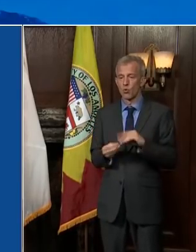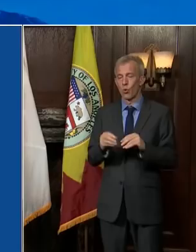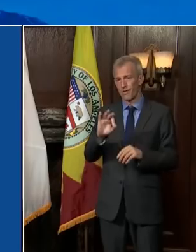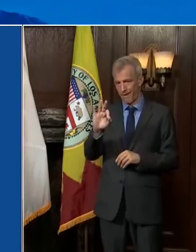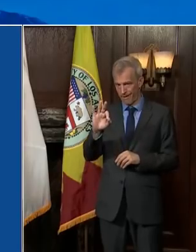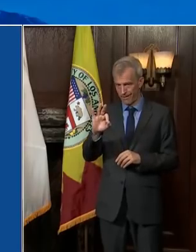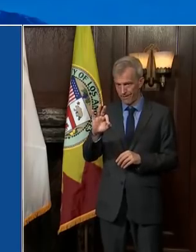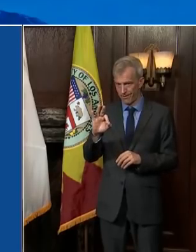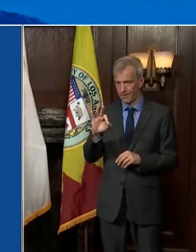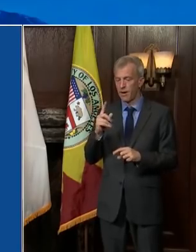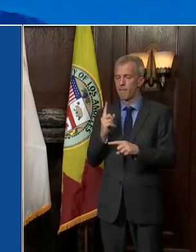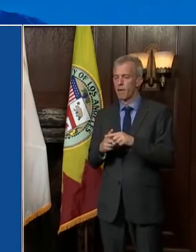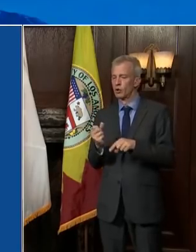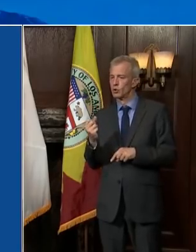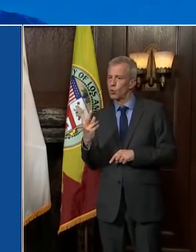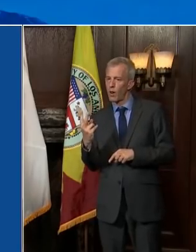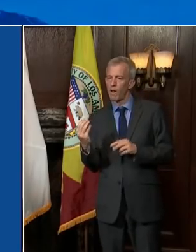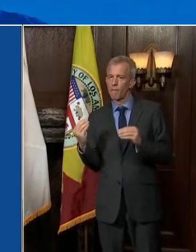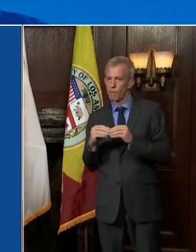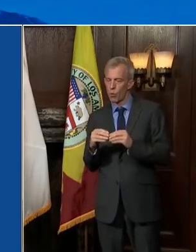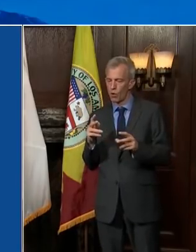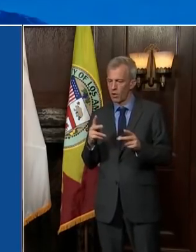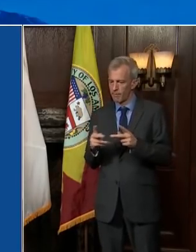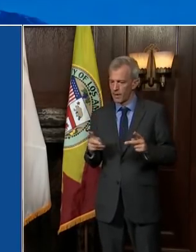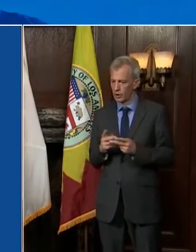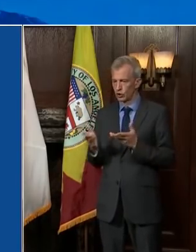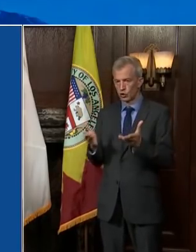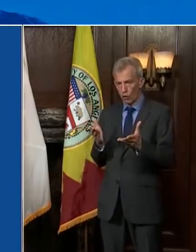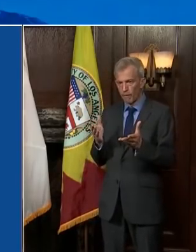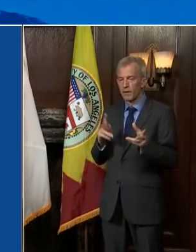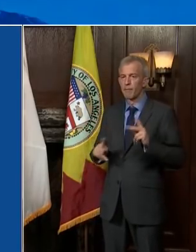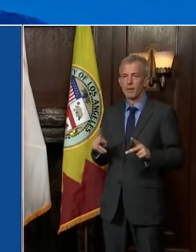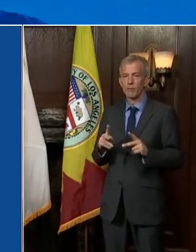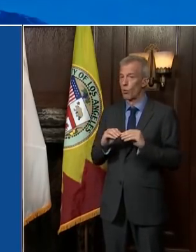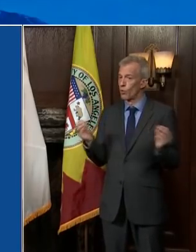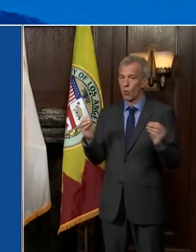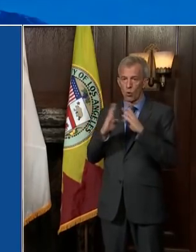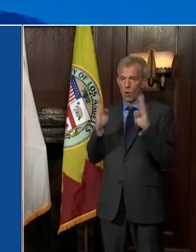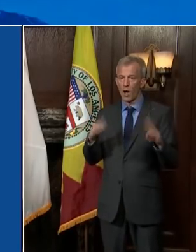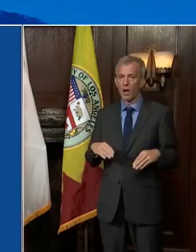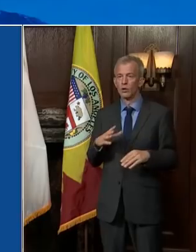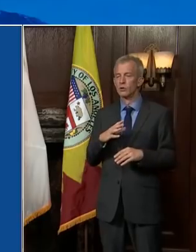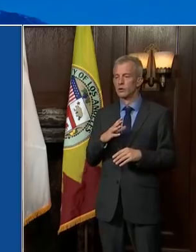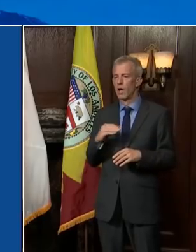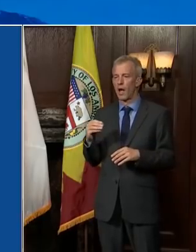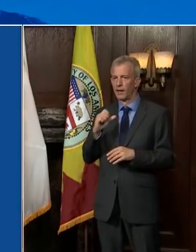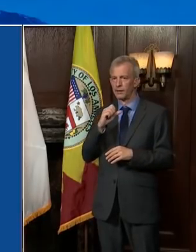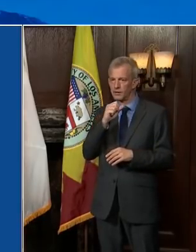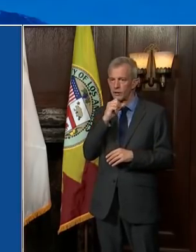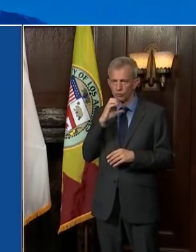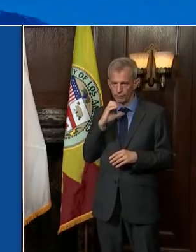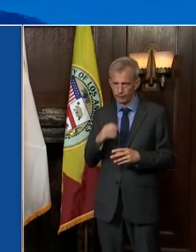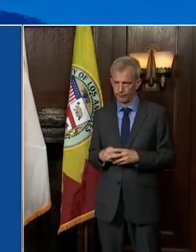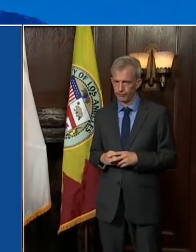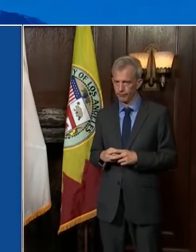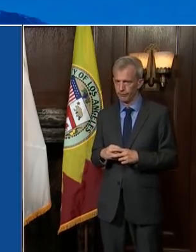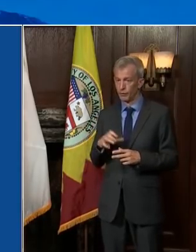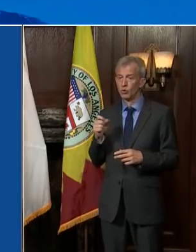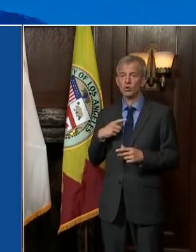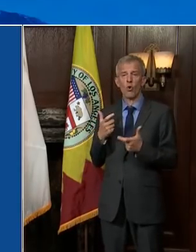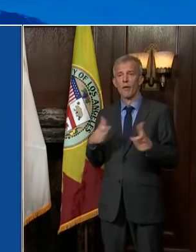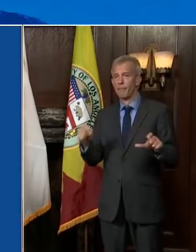dozen locations specifically serving the homeless and our senior communities. Big picture, what this means is